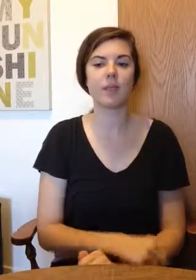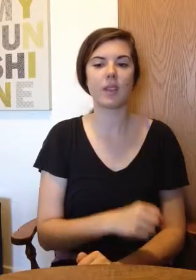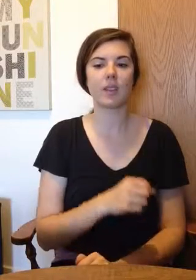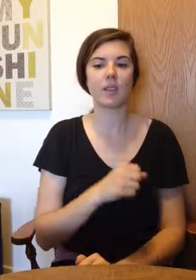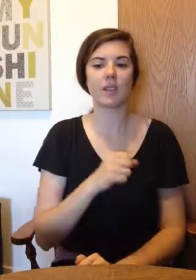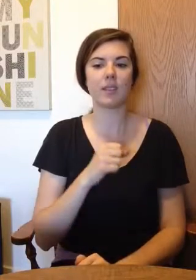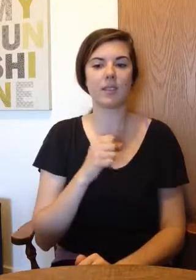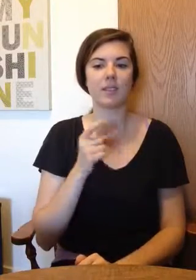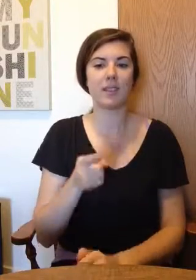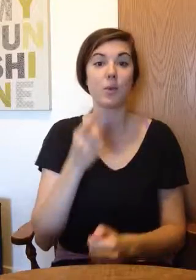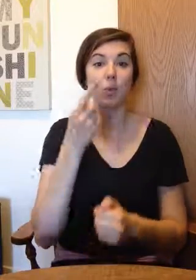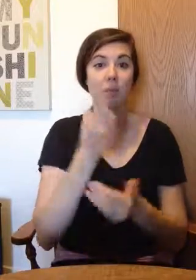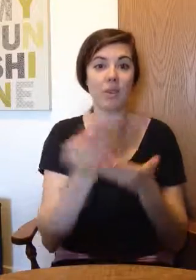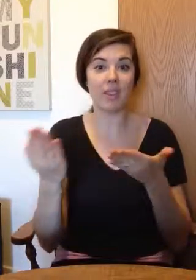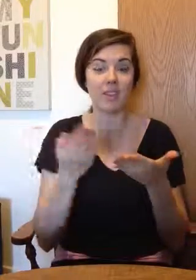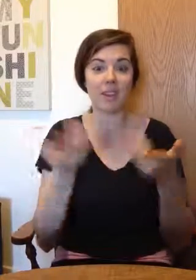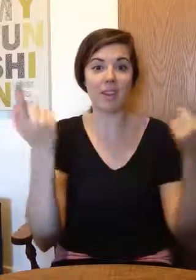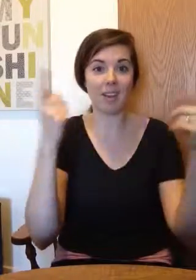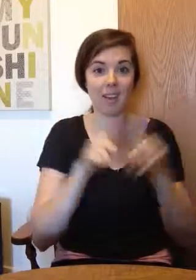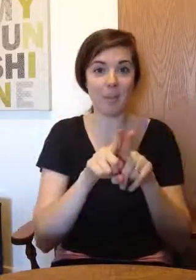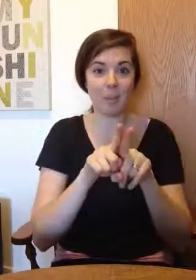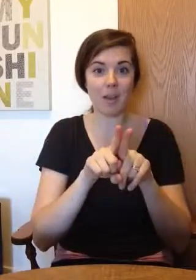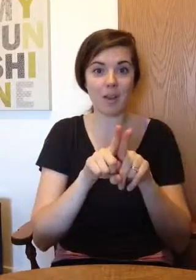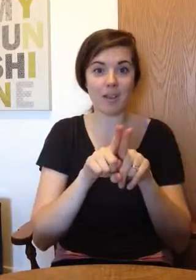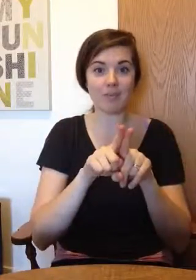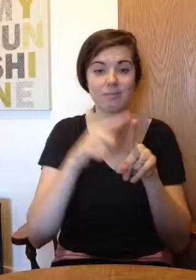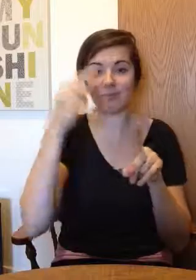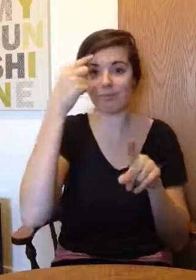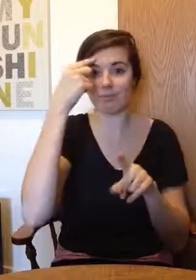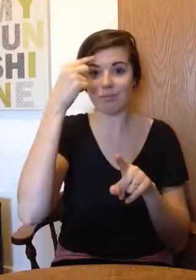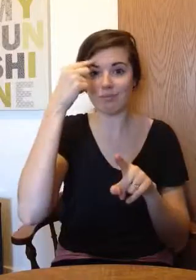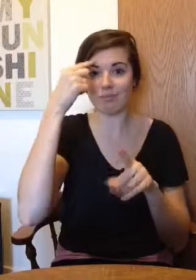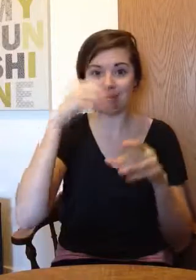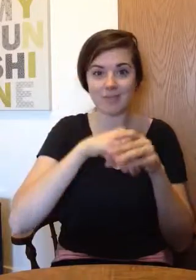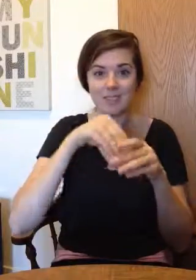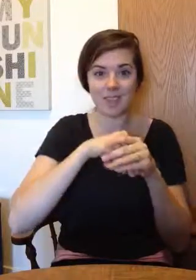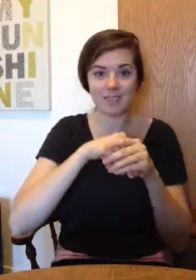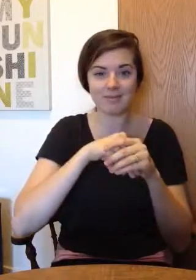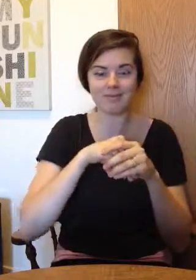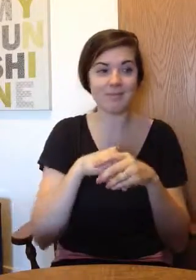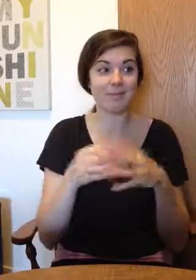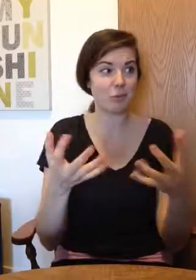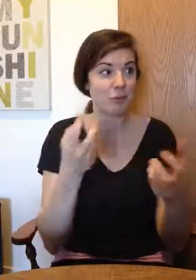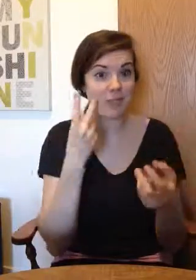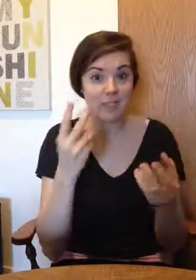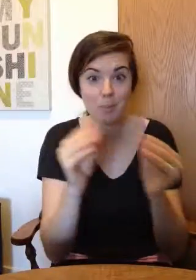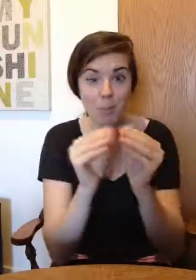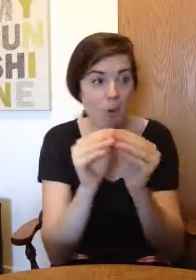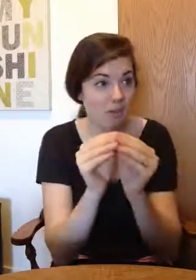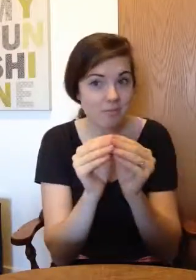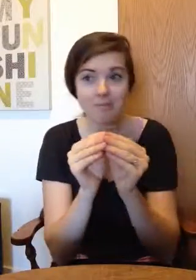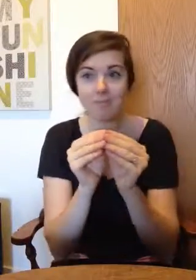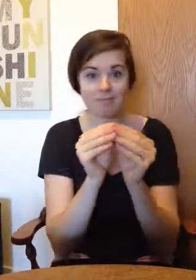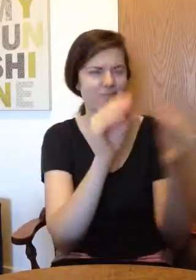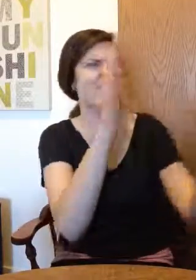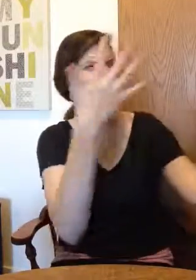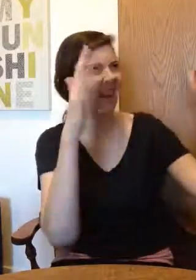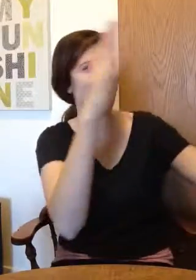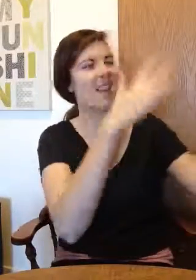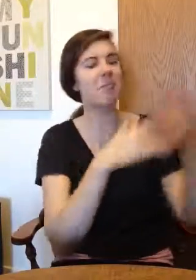Okay. Do you guys want to see some more? All right. That's interesting, but let's get it better. Okay. I need one more volunteer.